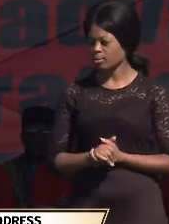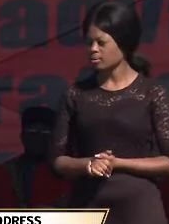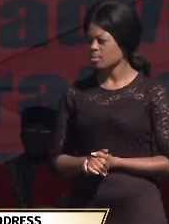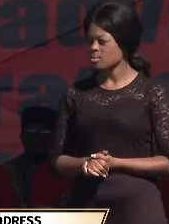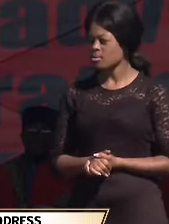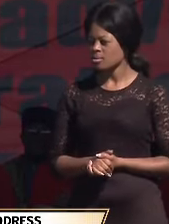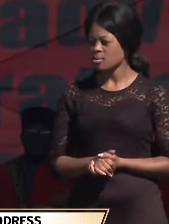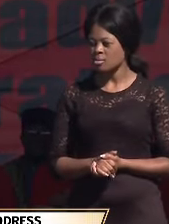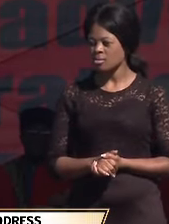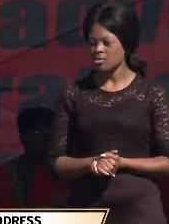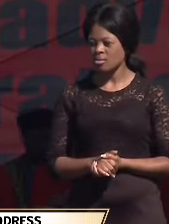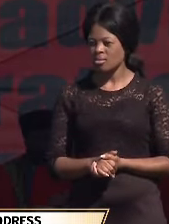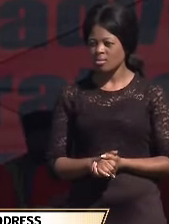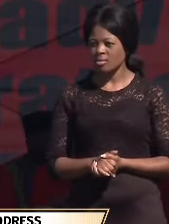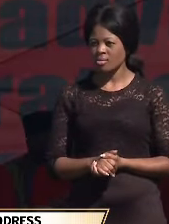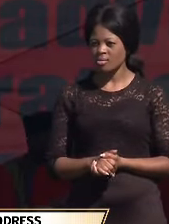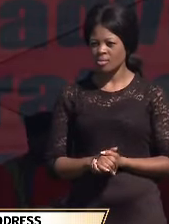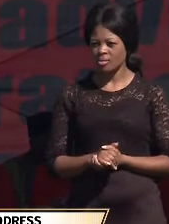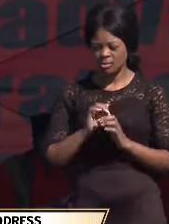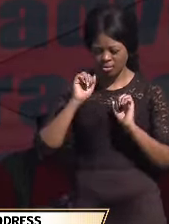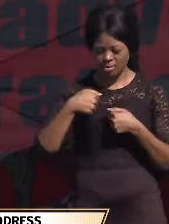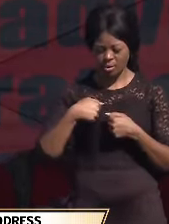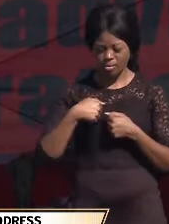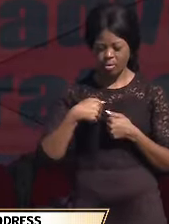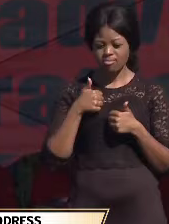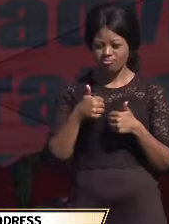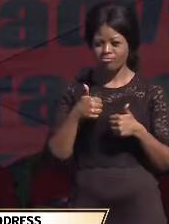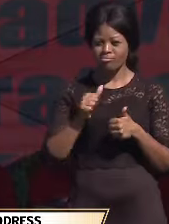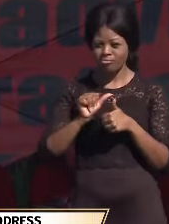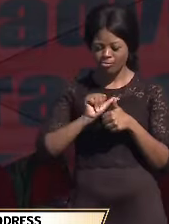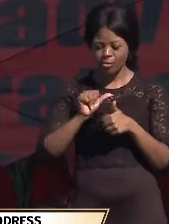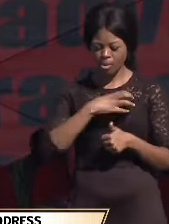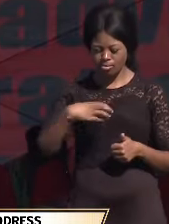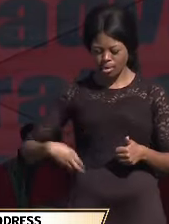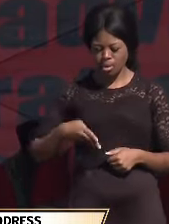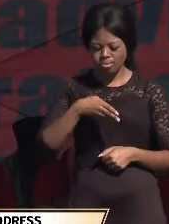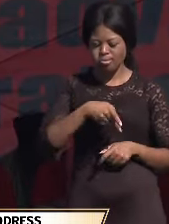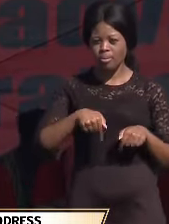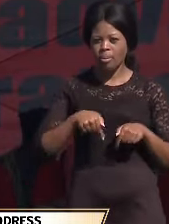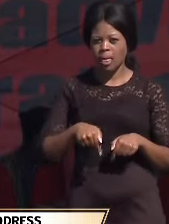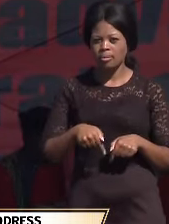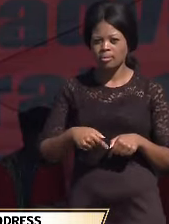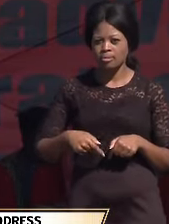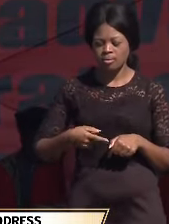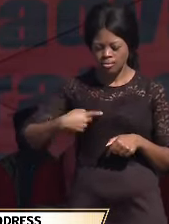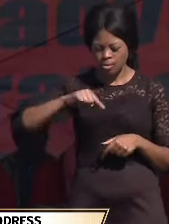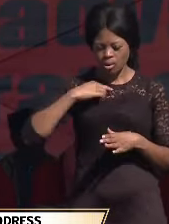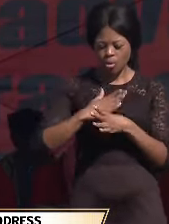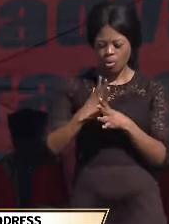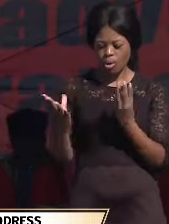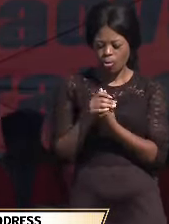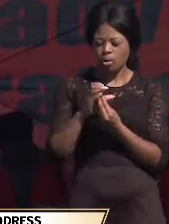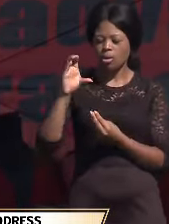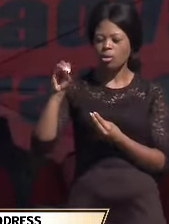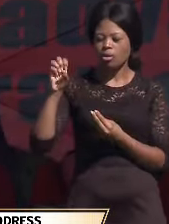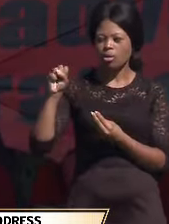comrades, kuhle ngoba umongameli ukhona la. Thina samagomanisi siyahambisana nekhosati. Asiyithandi